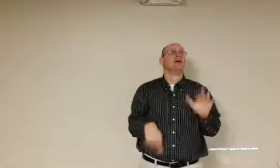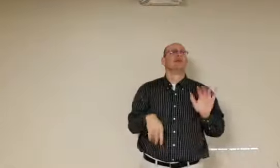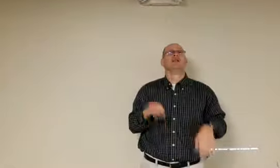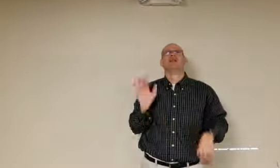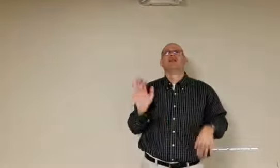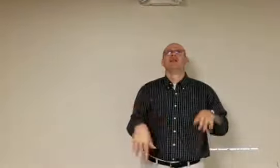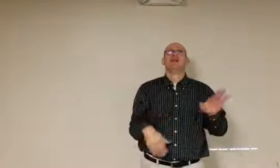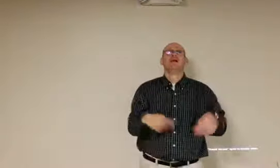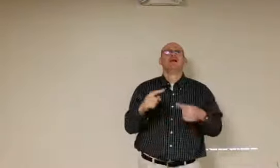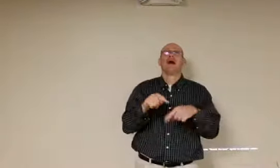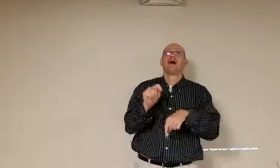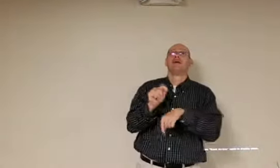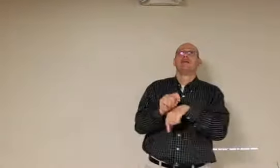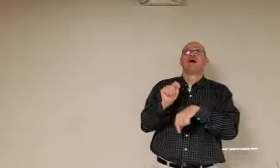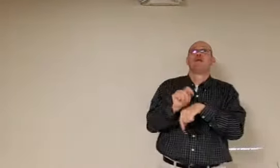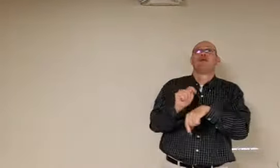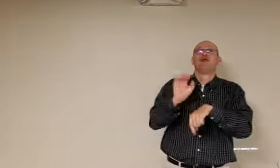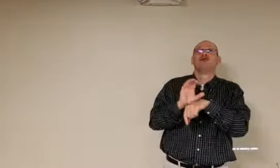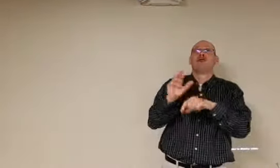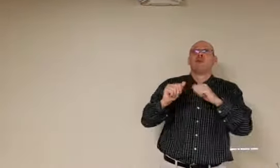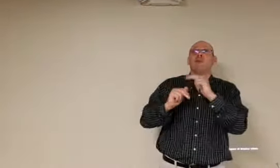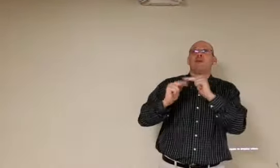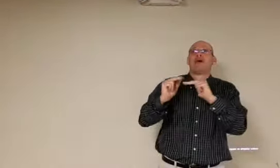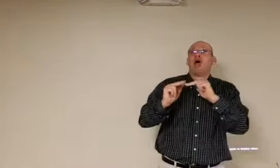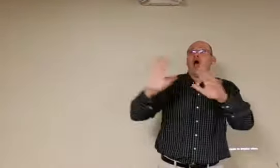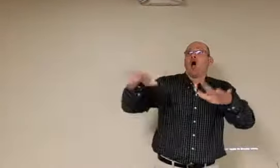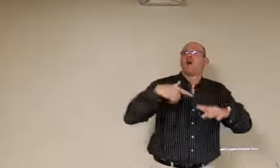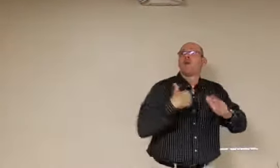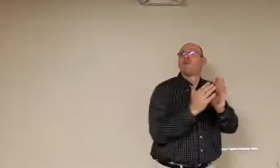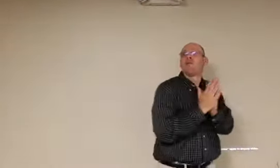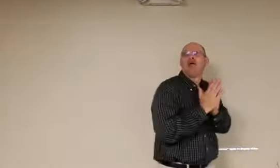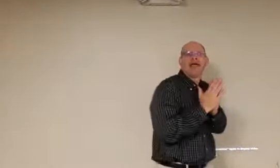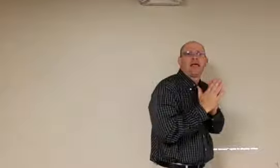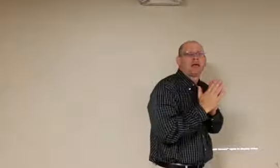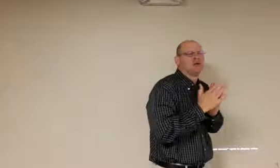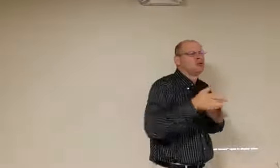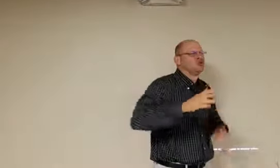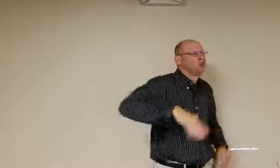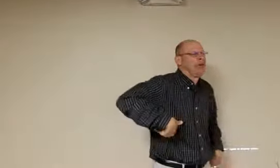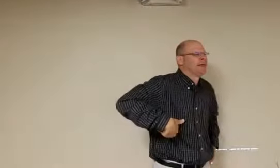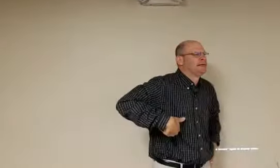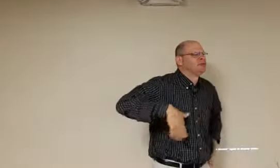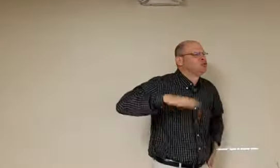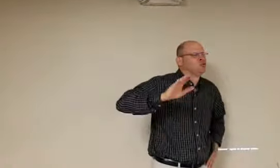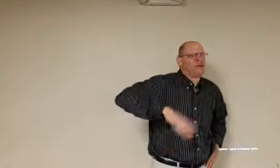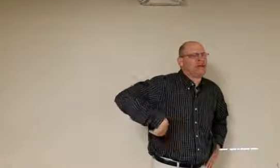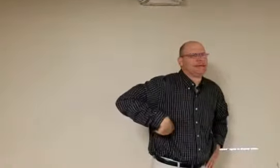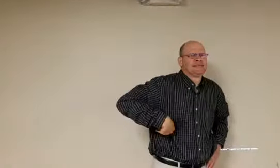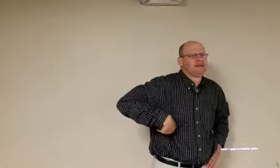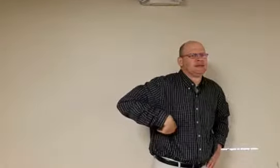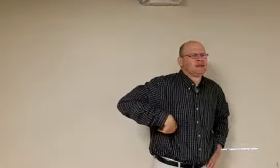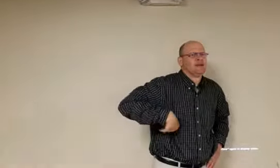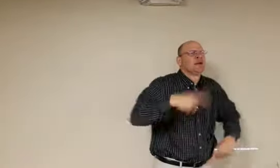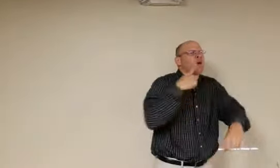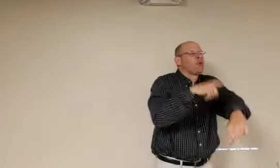scripture, thinking about it, talking about the temple, and then, they're like, oh, I need to